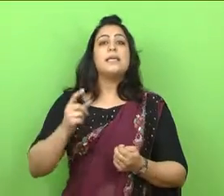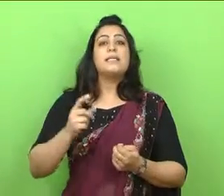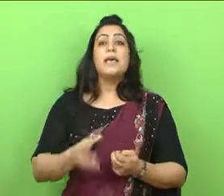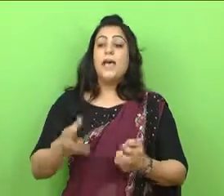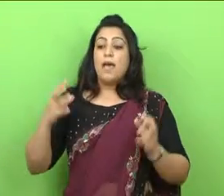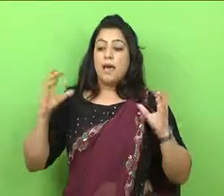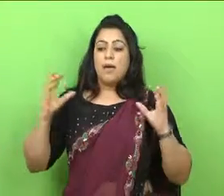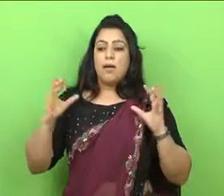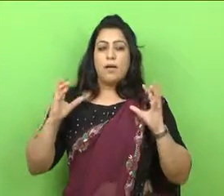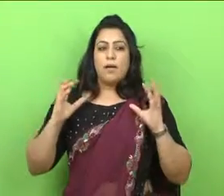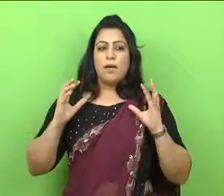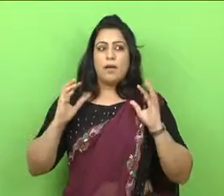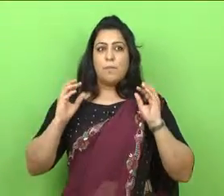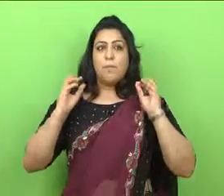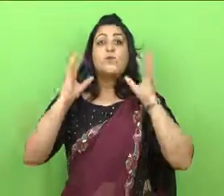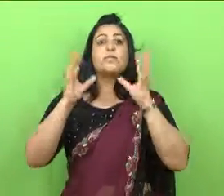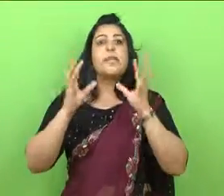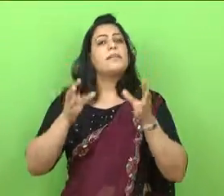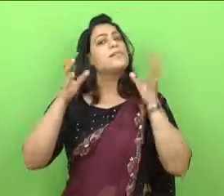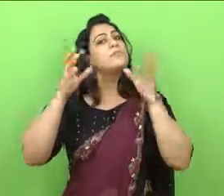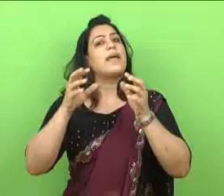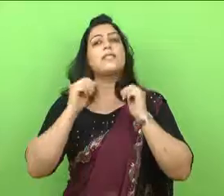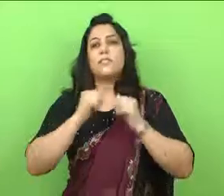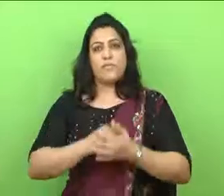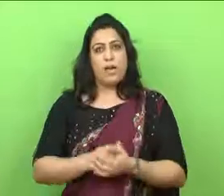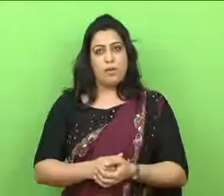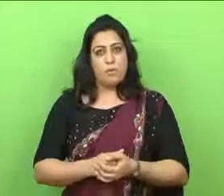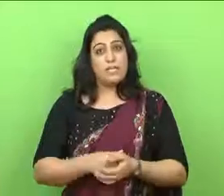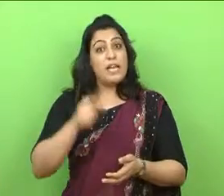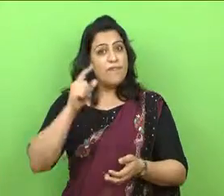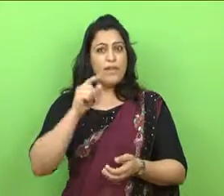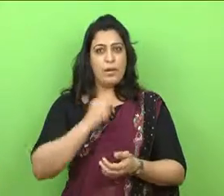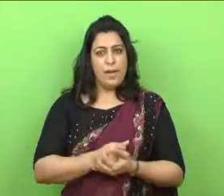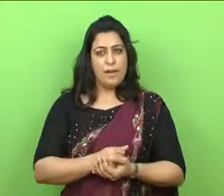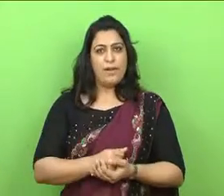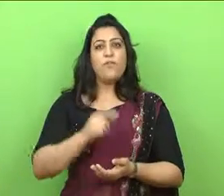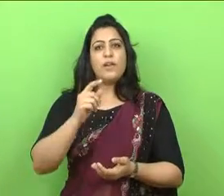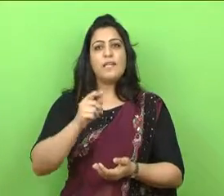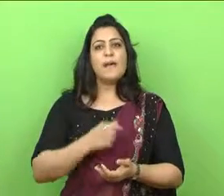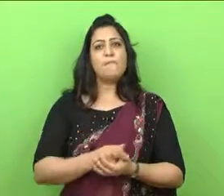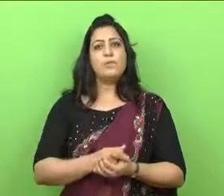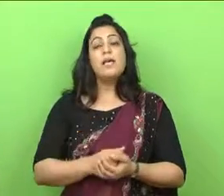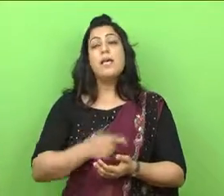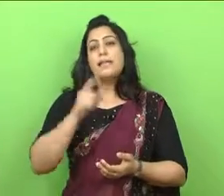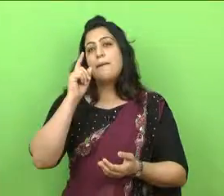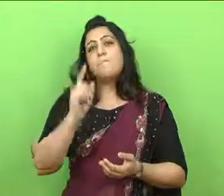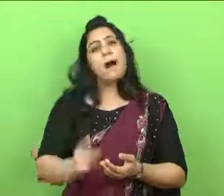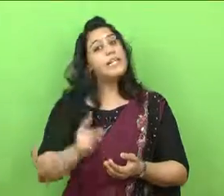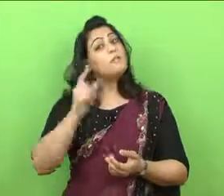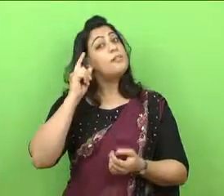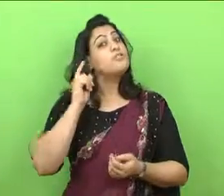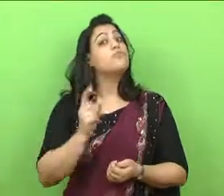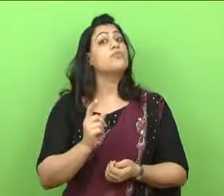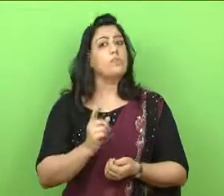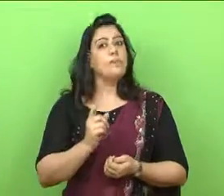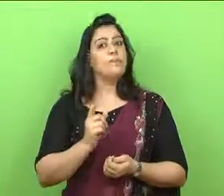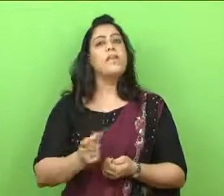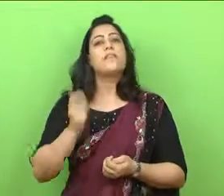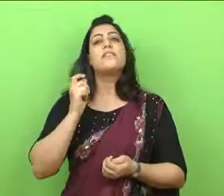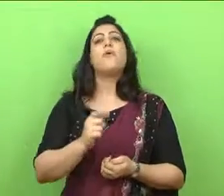is boosting the strengths of the argument if required. For example, there might be truth in the